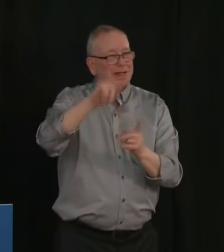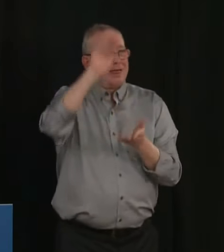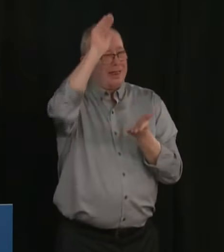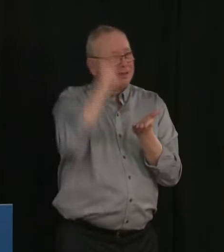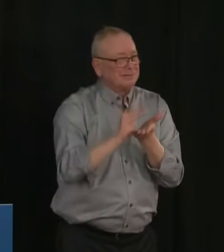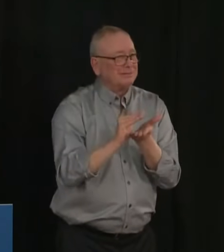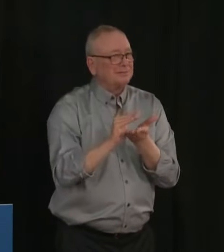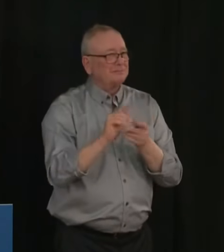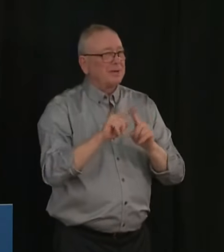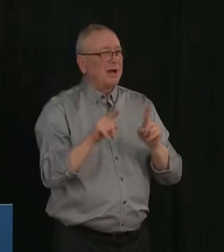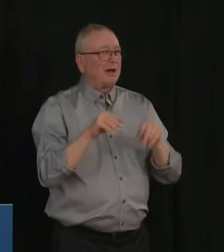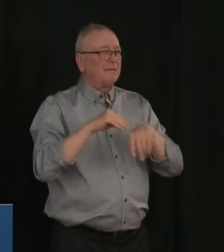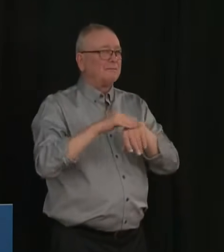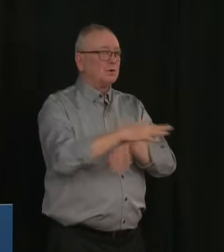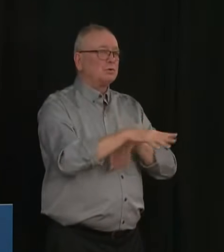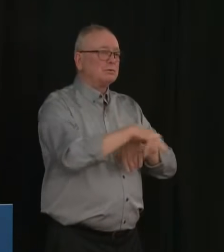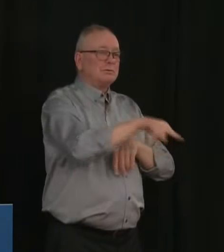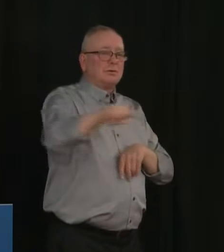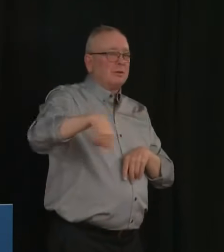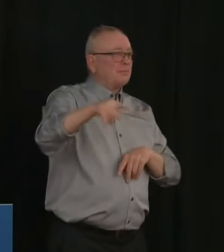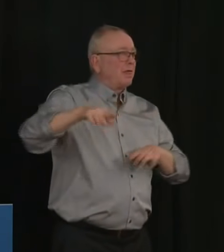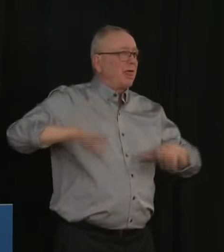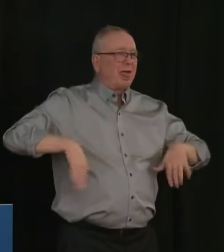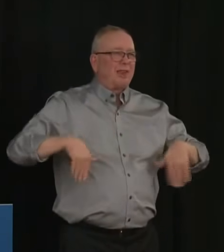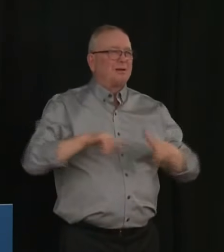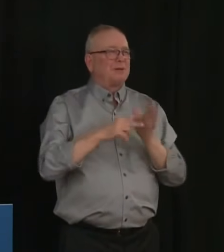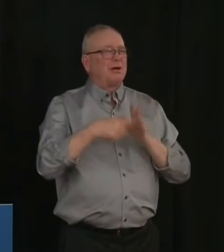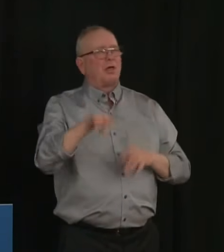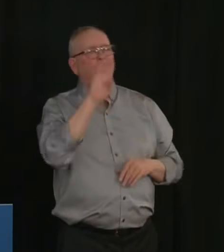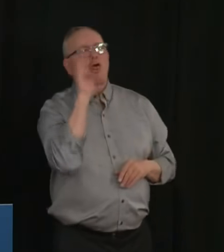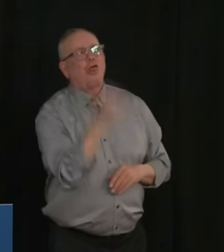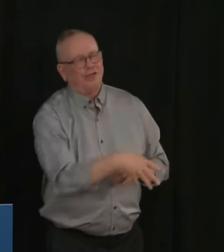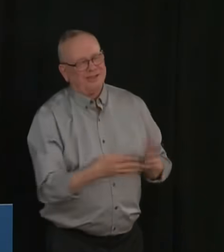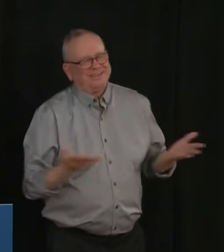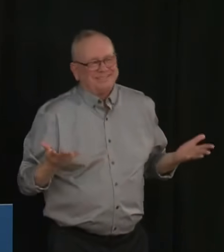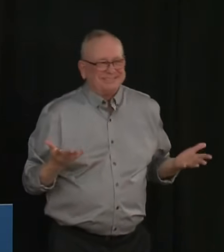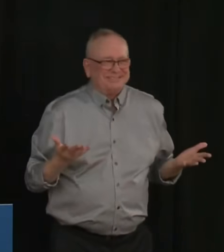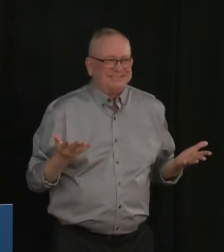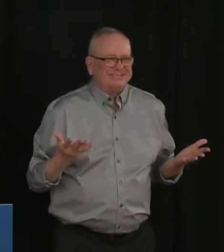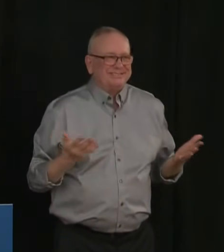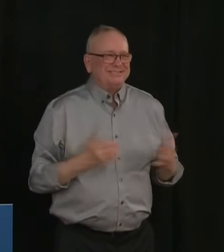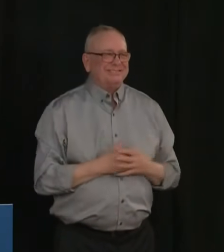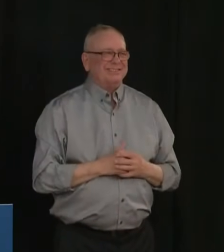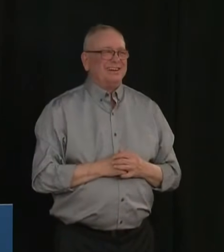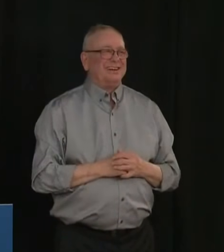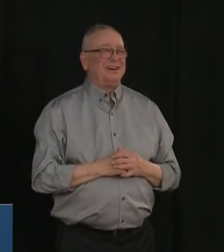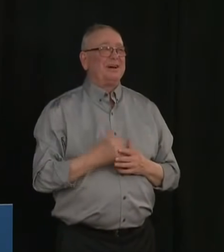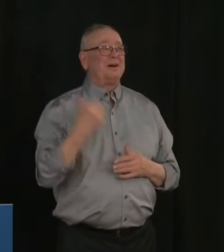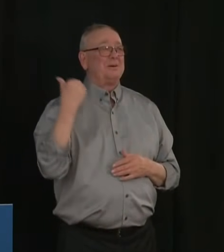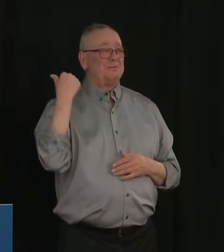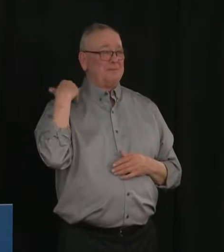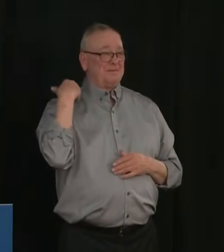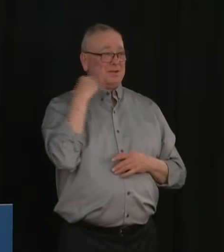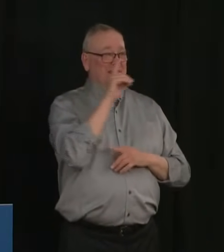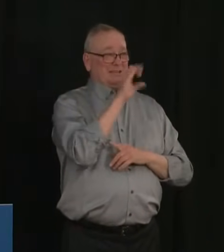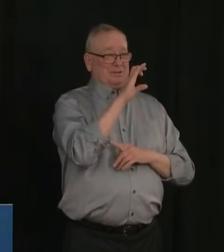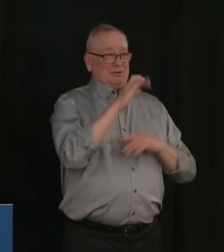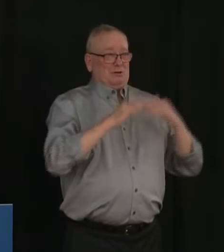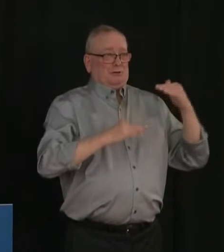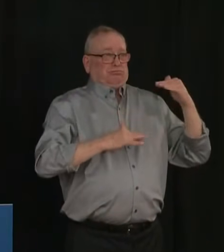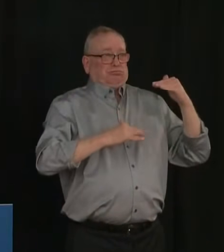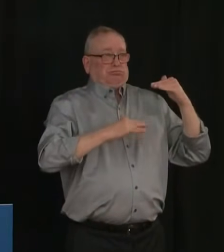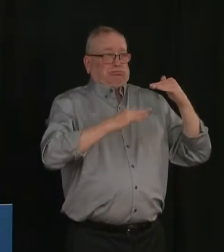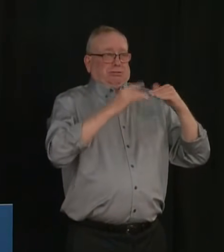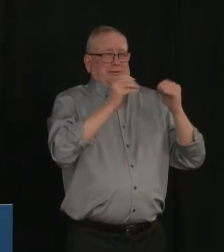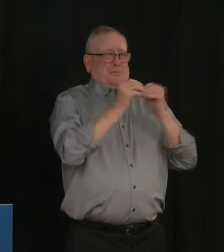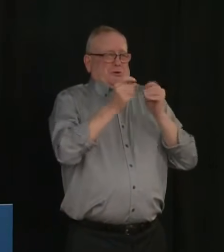managed, although we had severe pressure in our healthcare system in December, we have managed to keep it from overwhelming our capacity. And